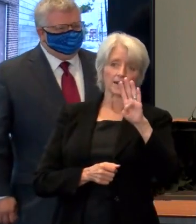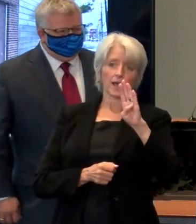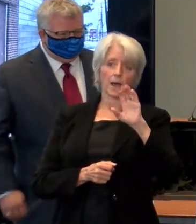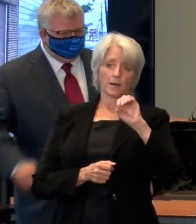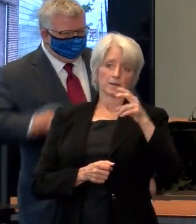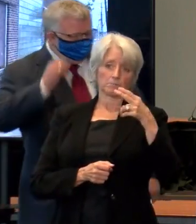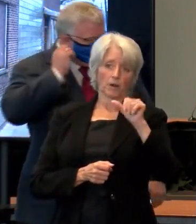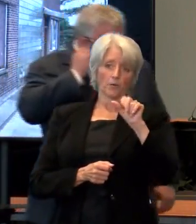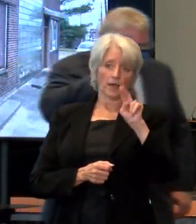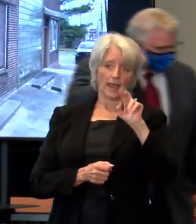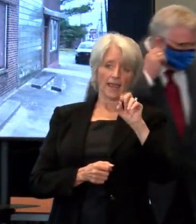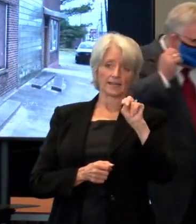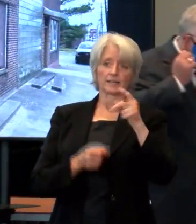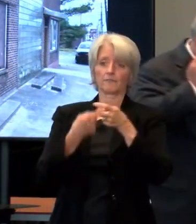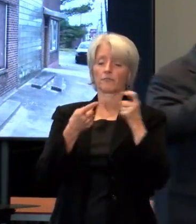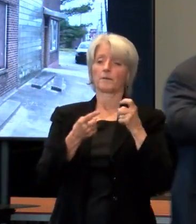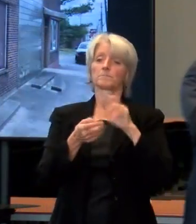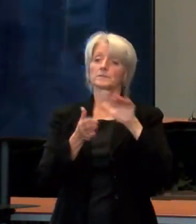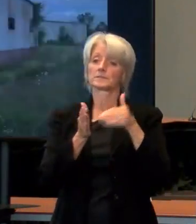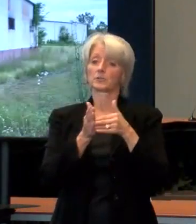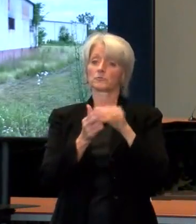Greg Ramon.